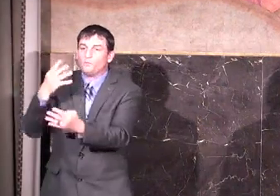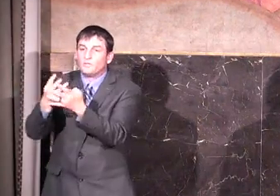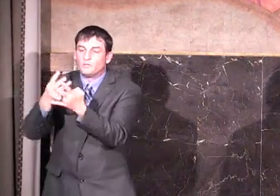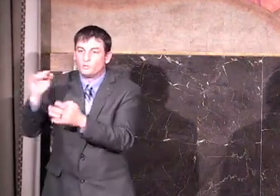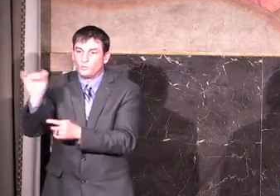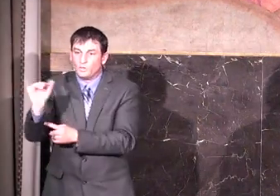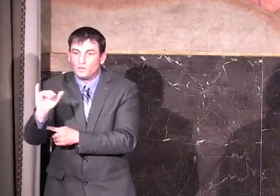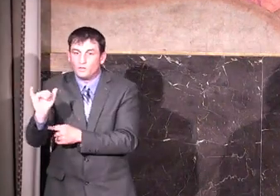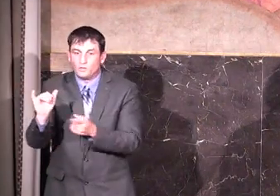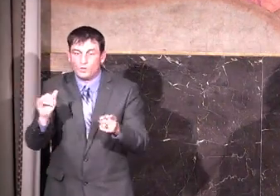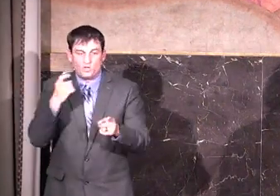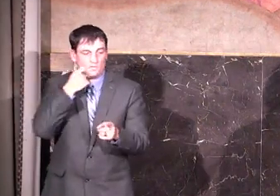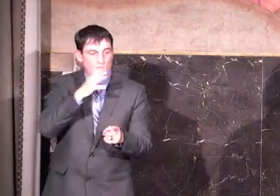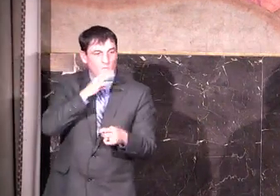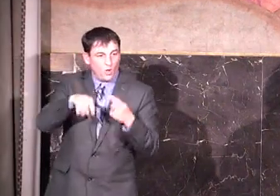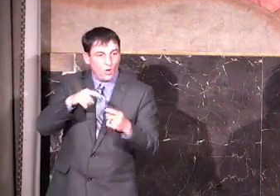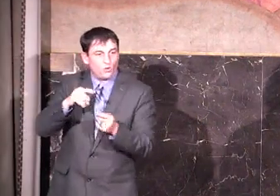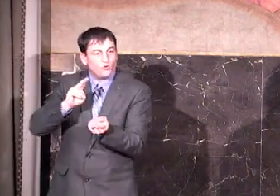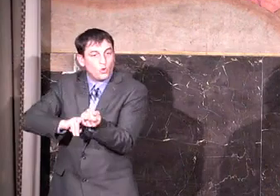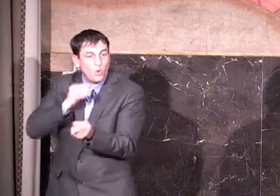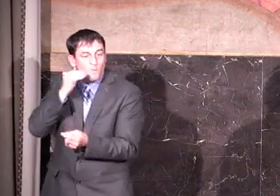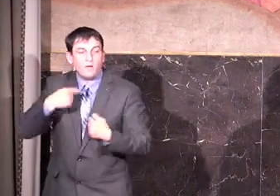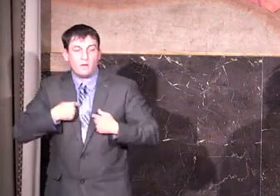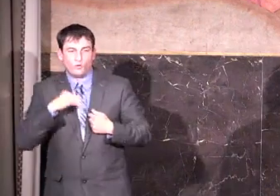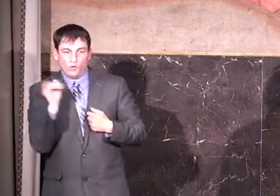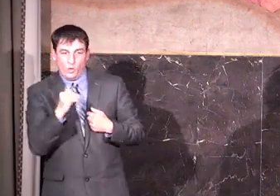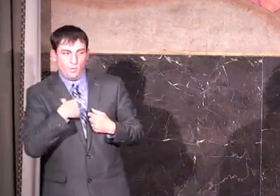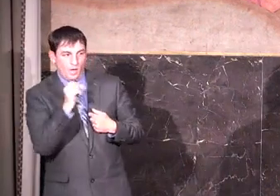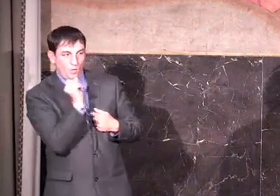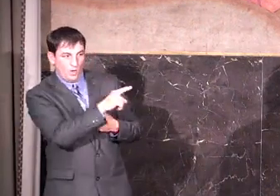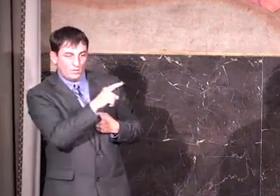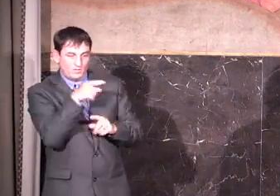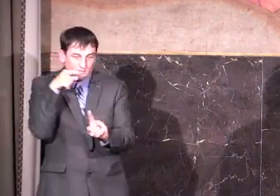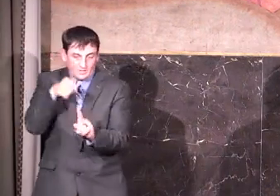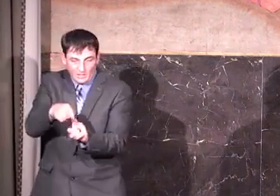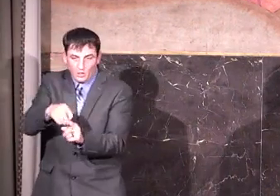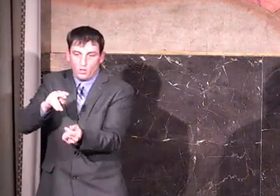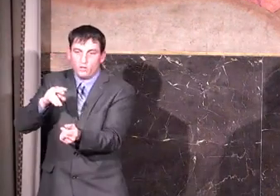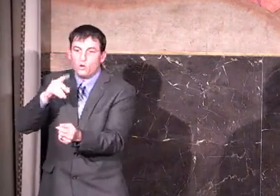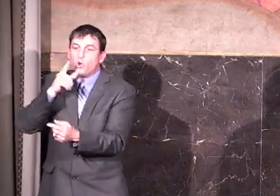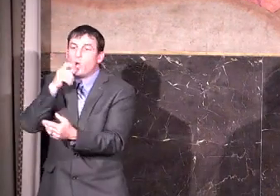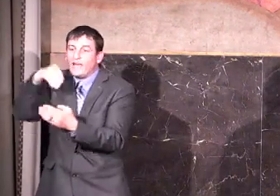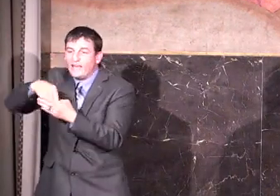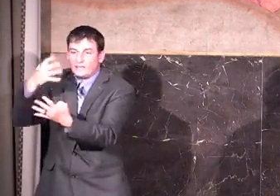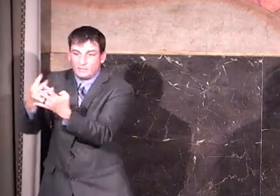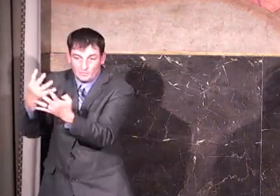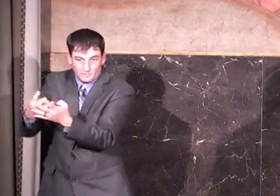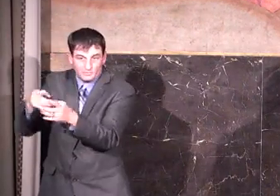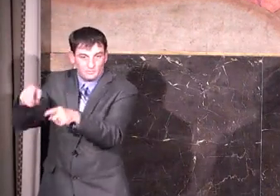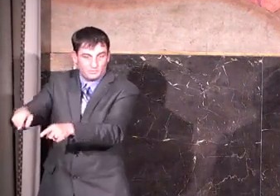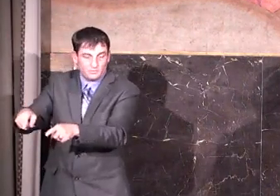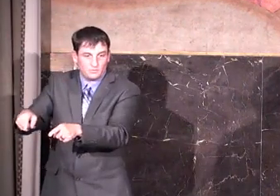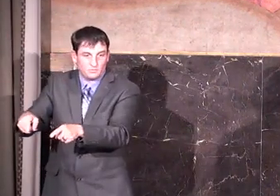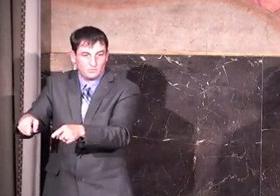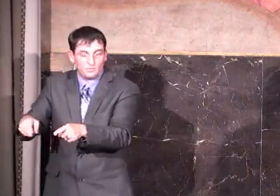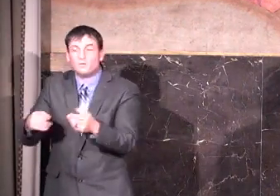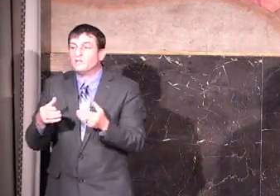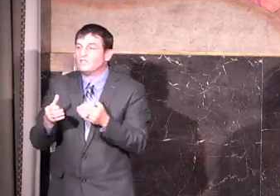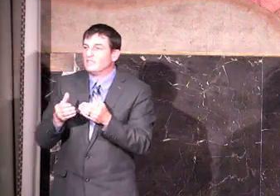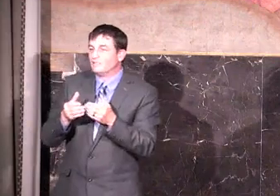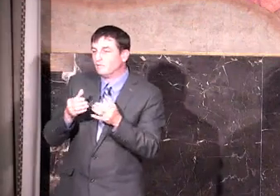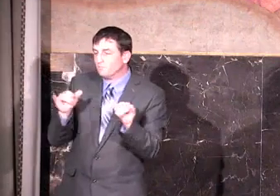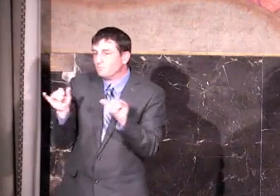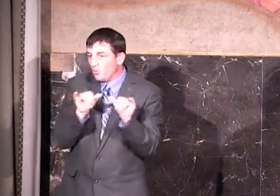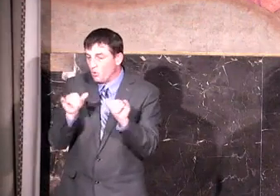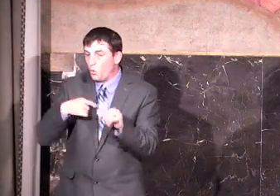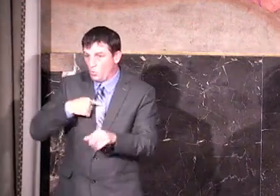speaking specifically about nursing homes, but I'm also wondering about inmates in close proximity in state facilities. So similarly, we've been working with